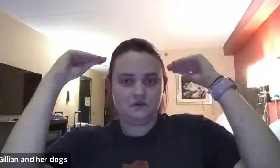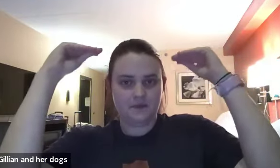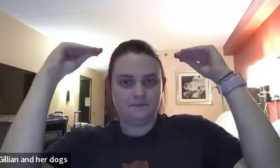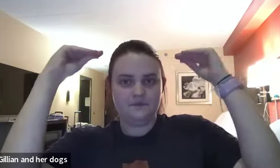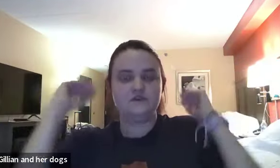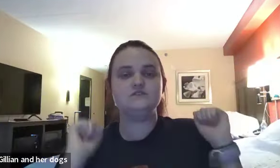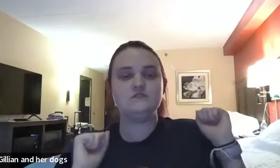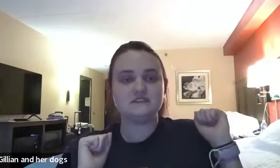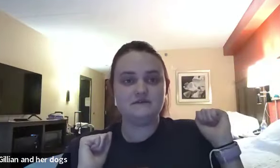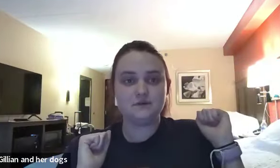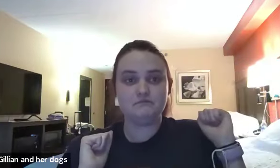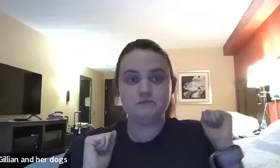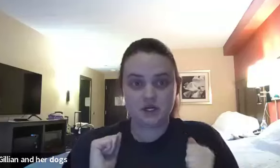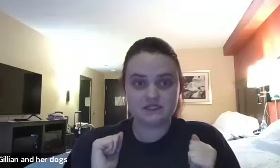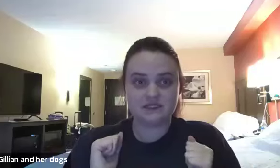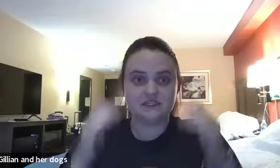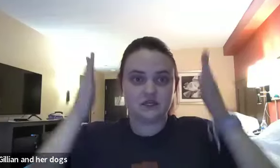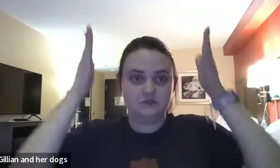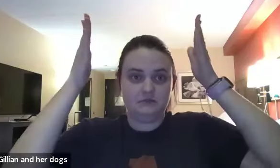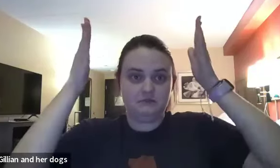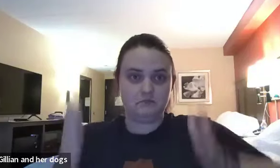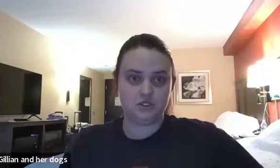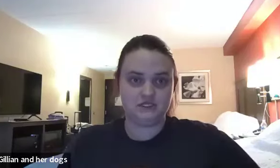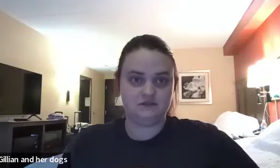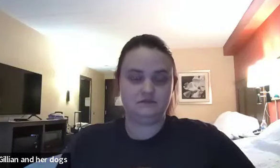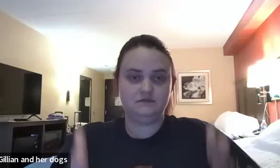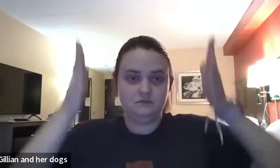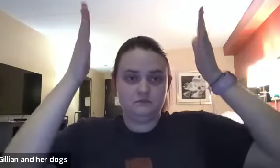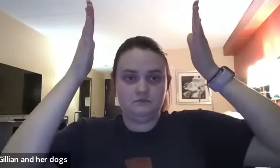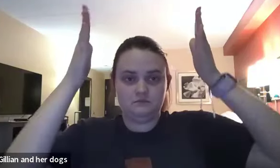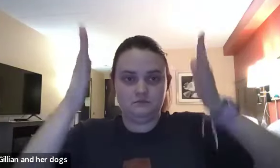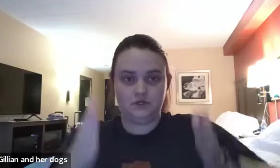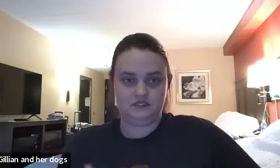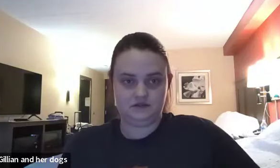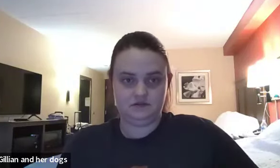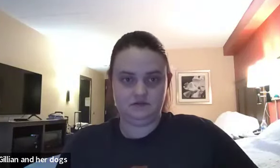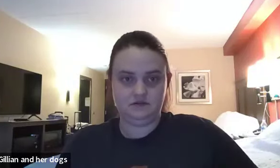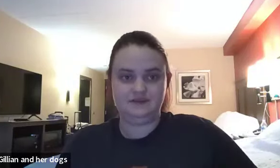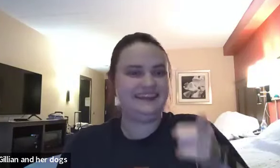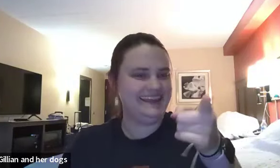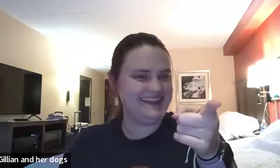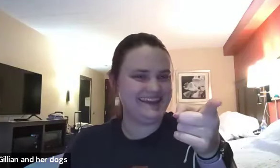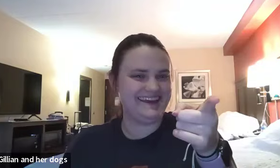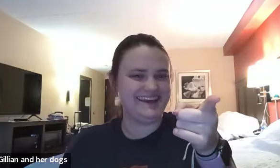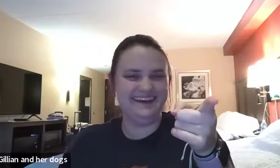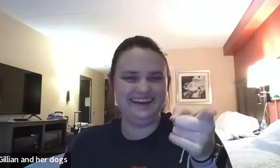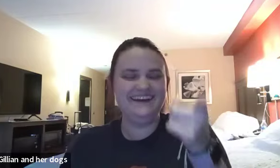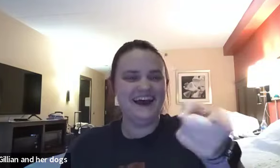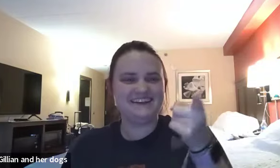Okay. So the sign for person is going to be person. Person. Yeah. I saw